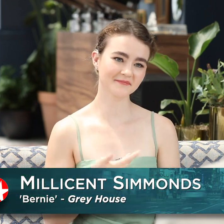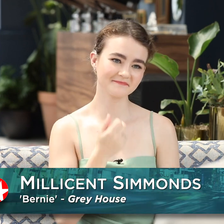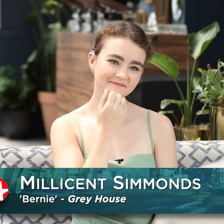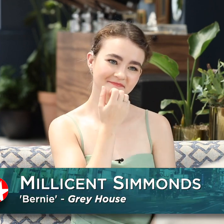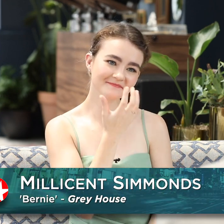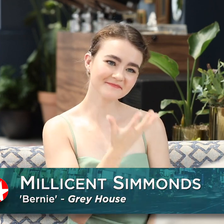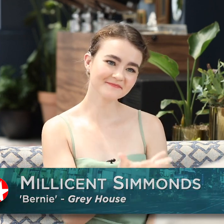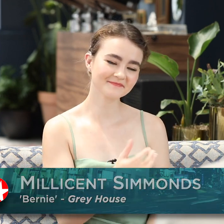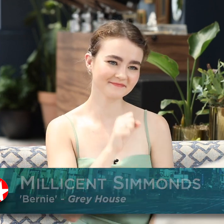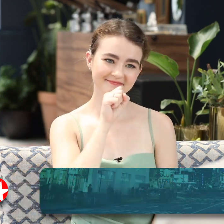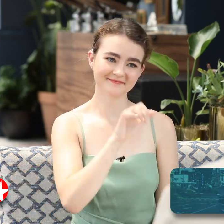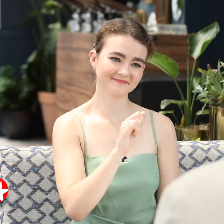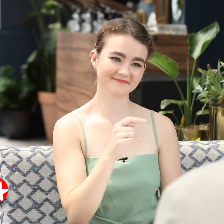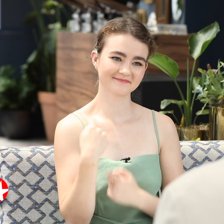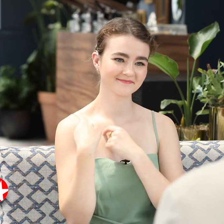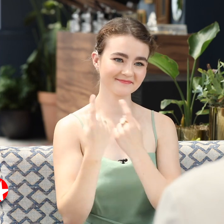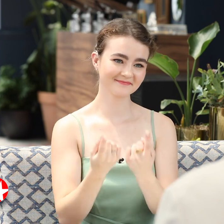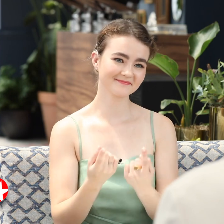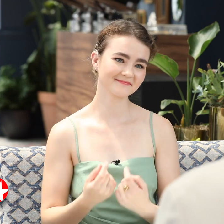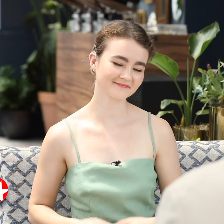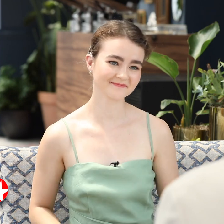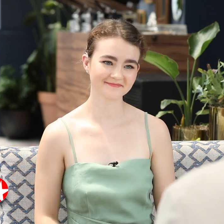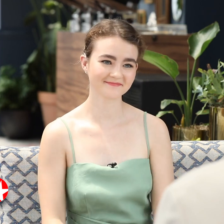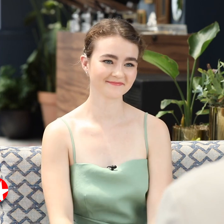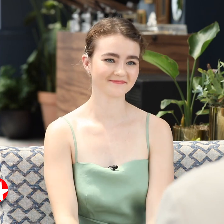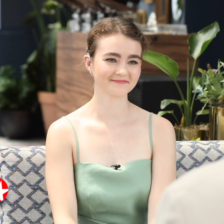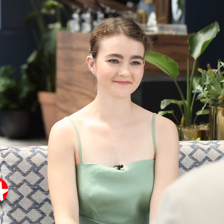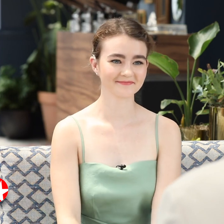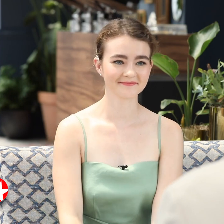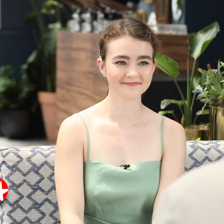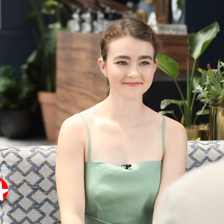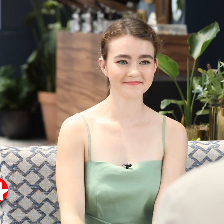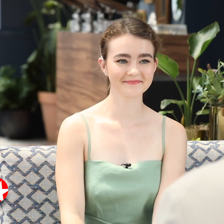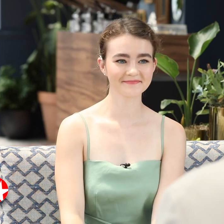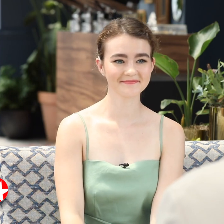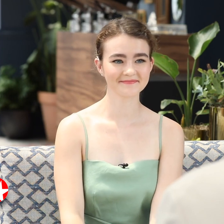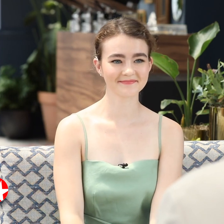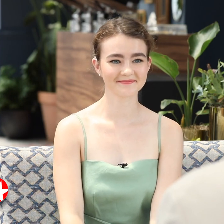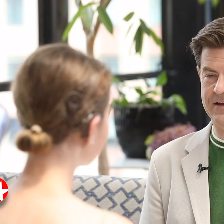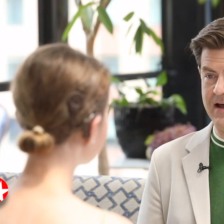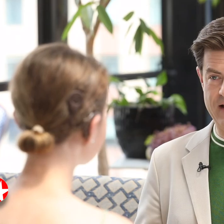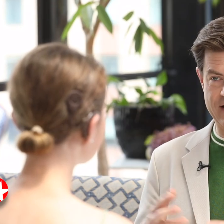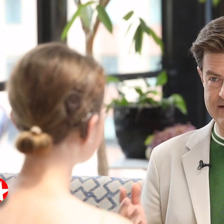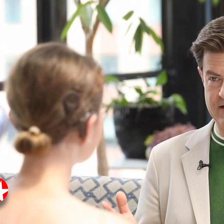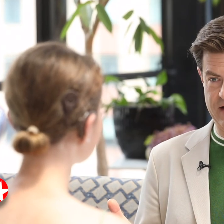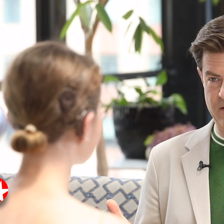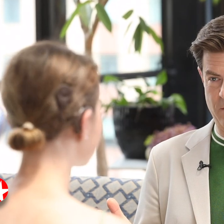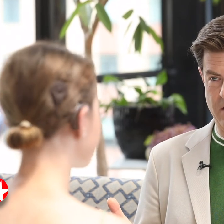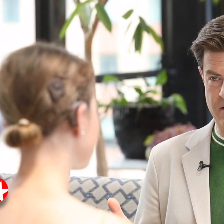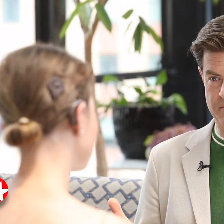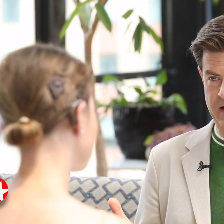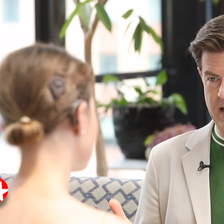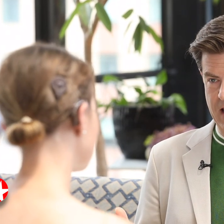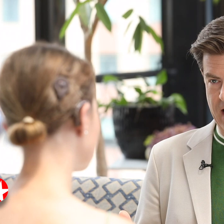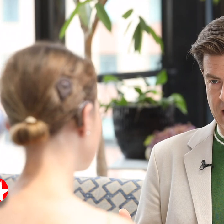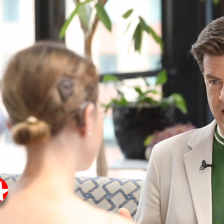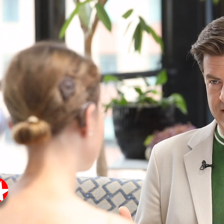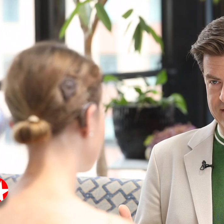community, and I feel so welcome. Everyone's so warm and welcoming. It's been a wonderful experience. But you're not necessarily in a warm play. This